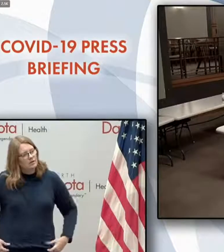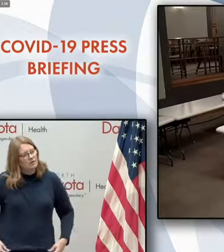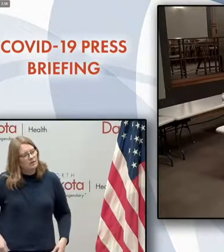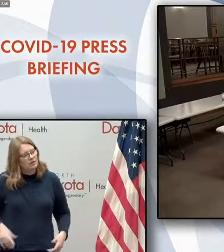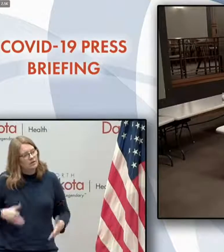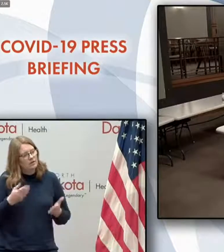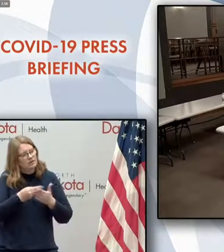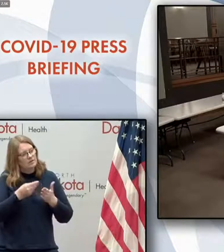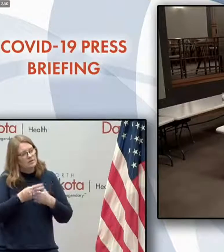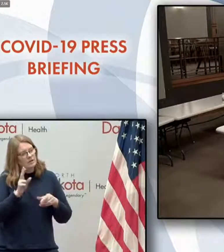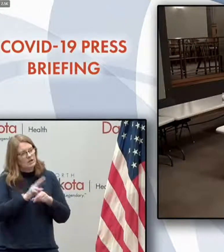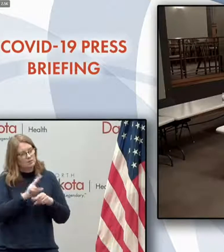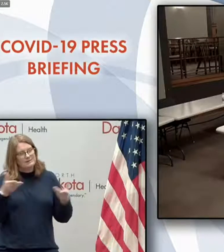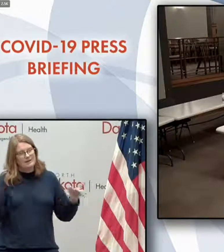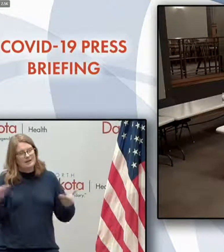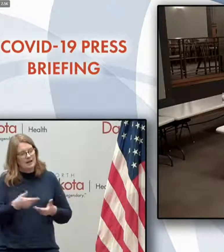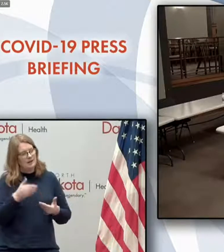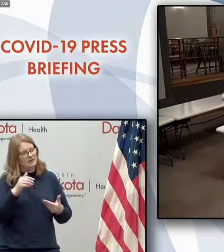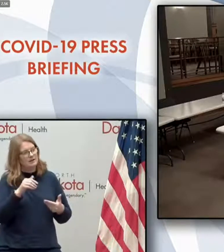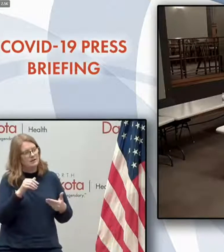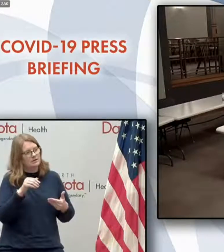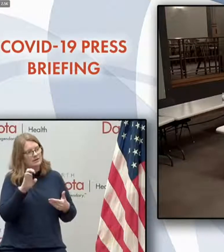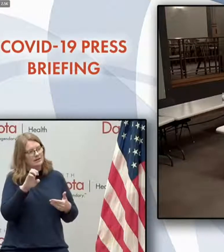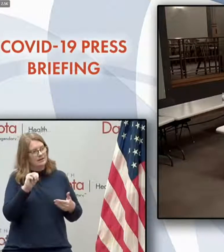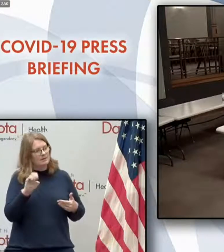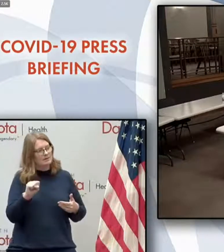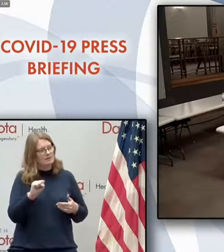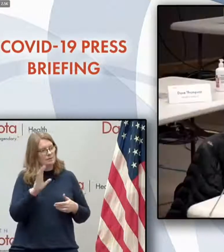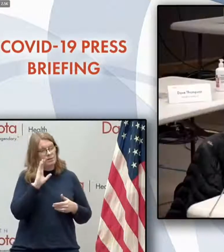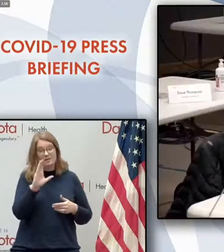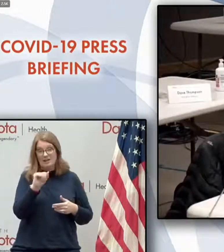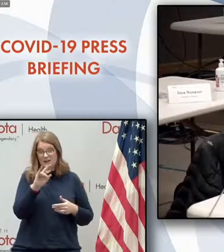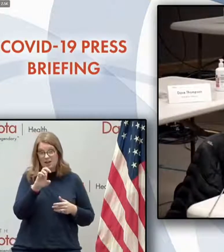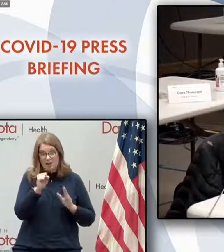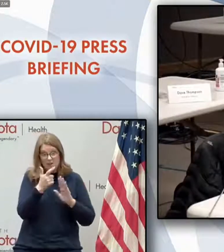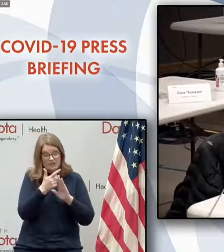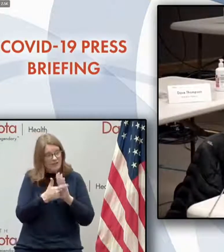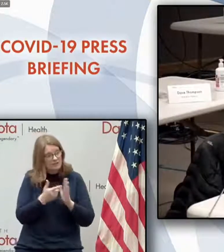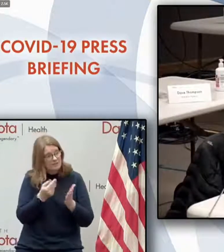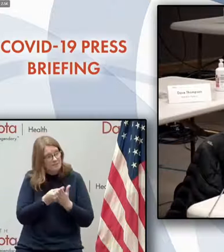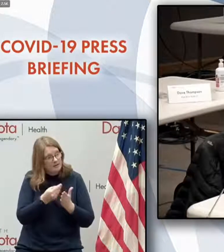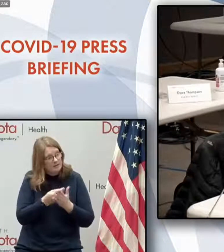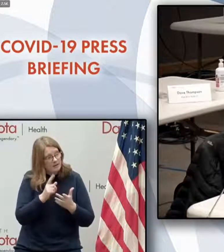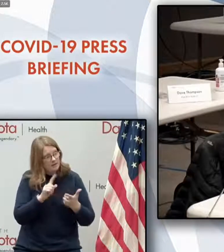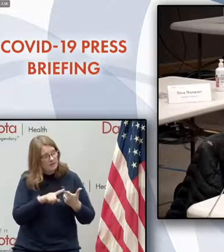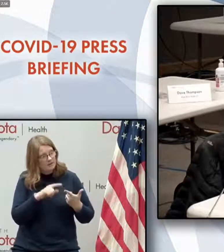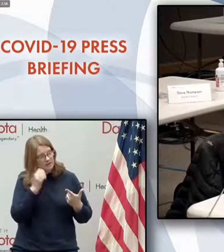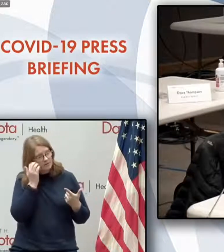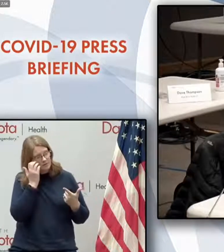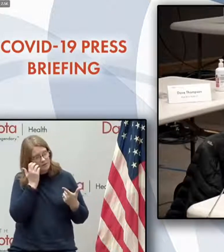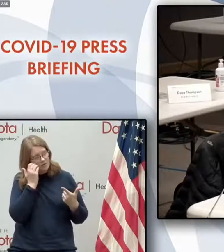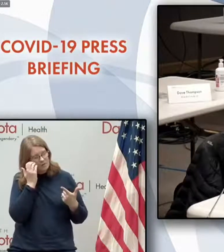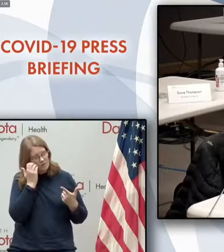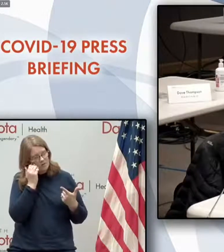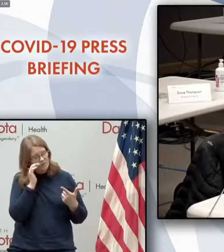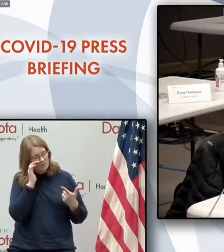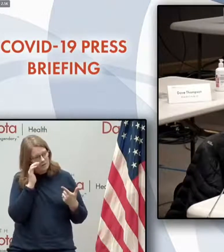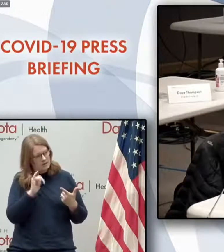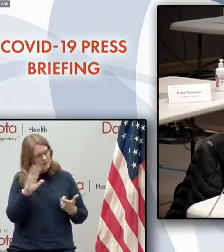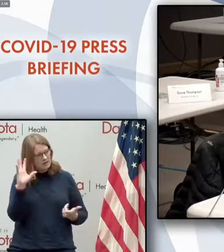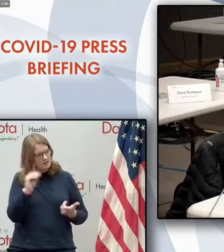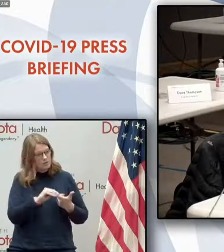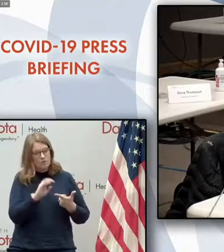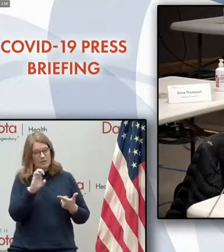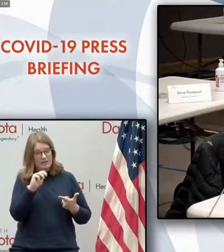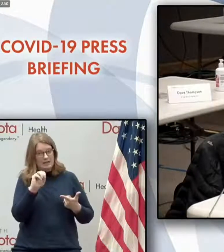hire EMS personnel, where would that money come from? Would that be CARES Act money? And then is there a total number of EMS personnel that you'd